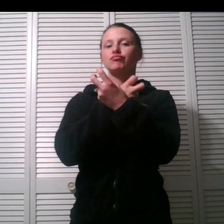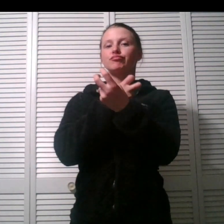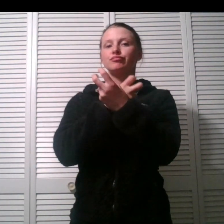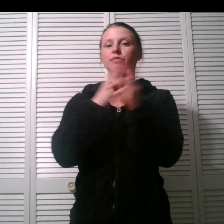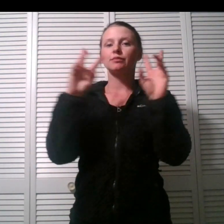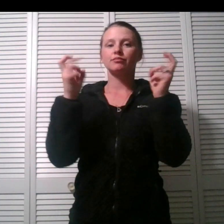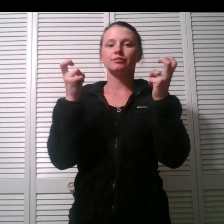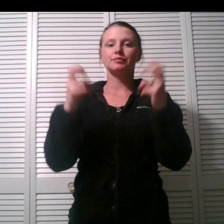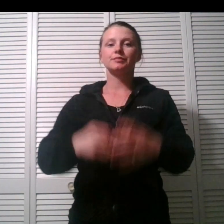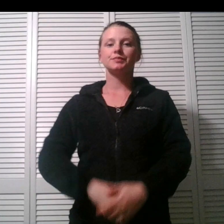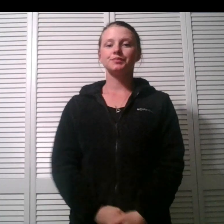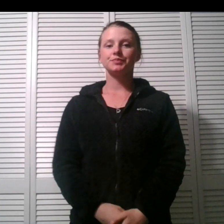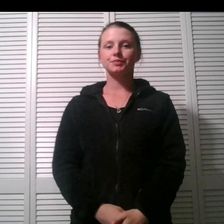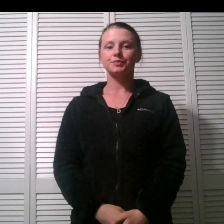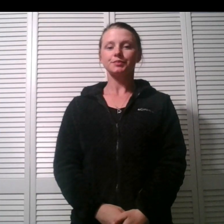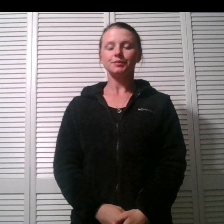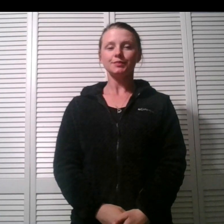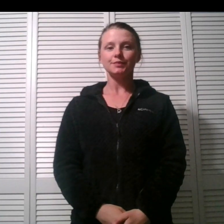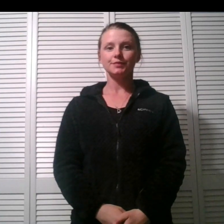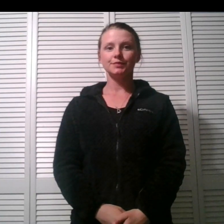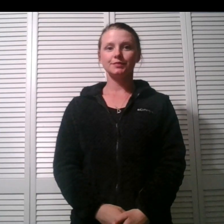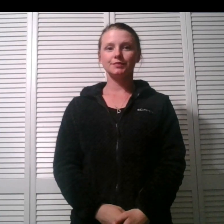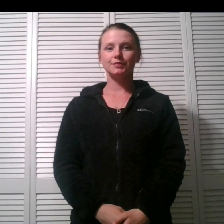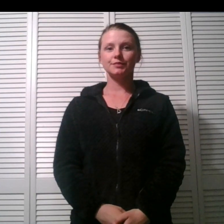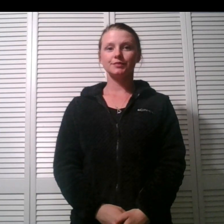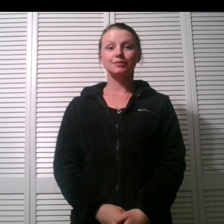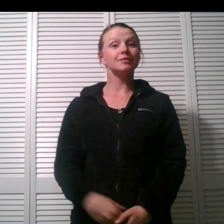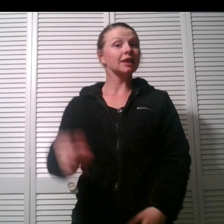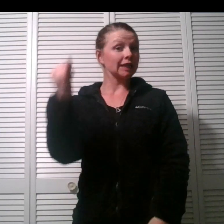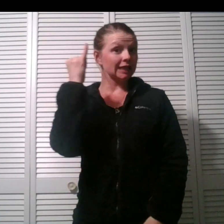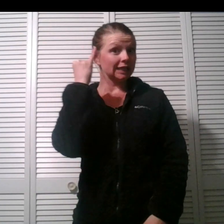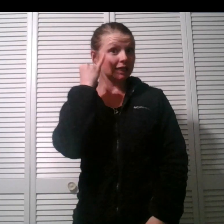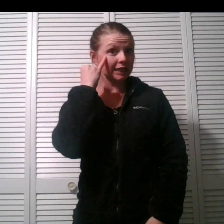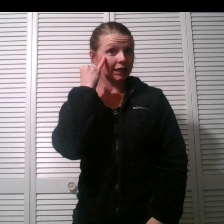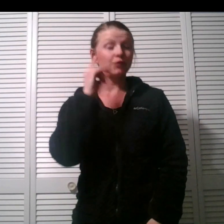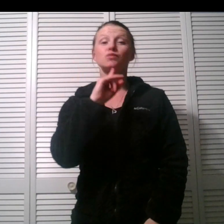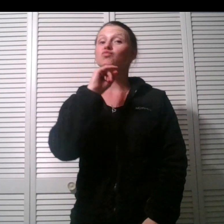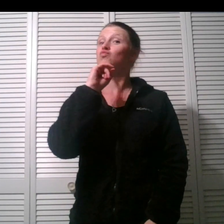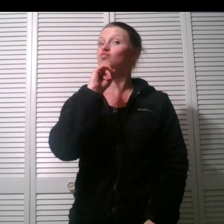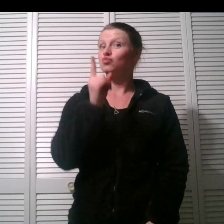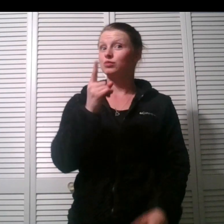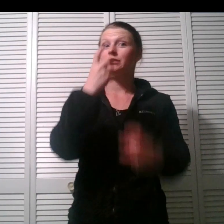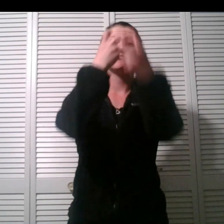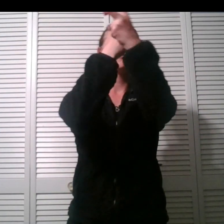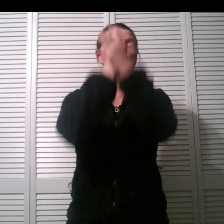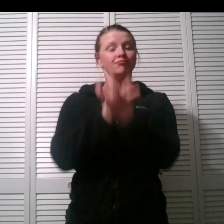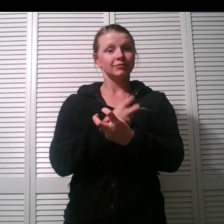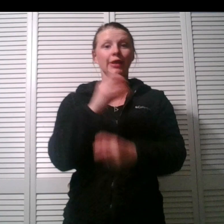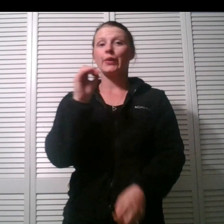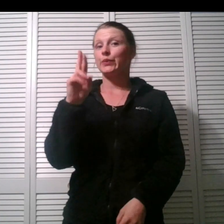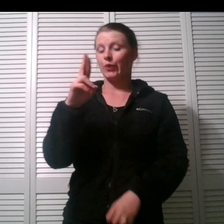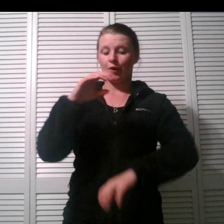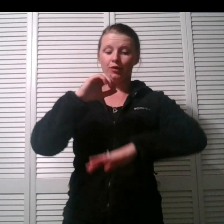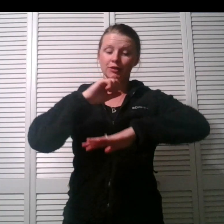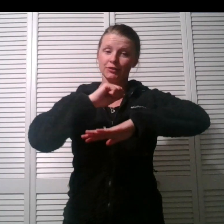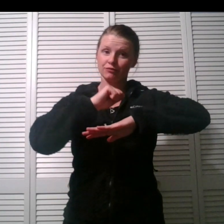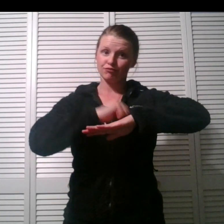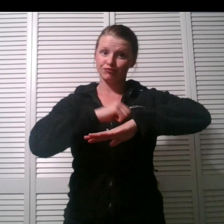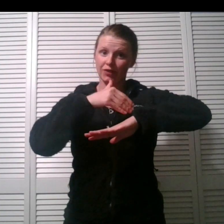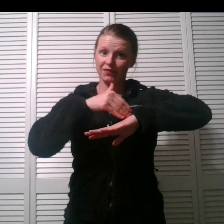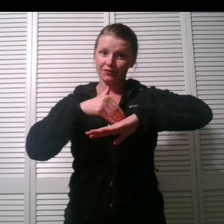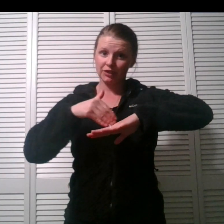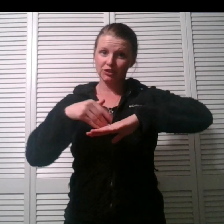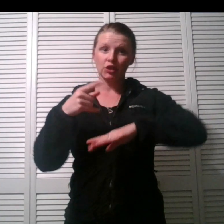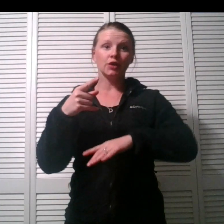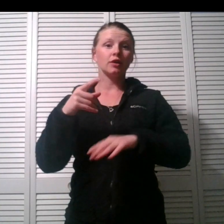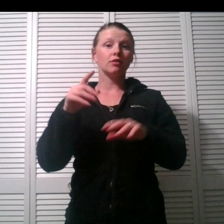If you've ever seen a real skeleton or a fossil in a museum, you might think